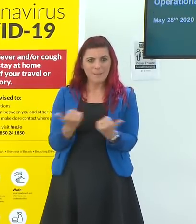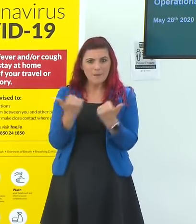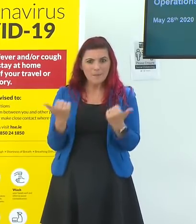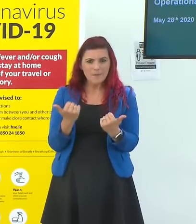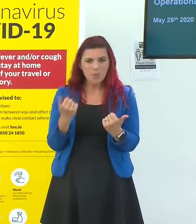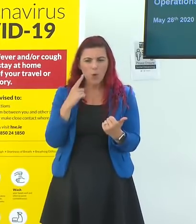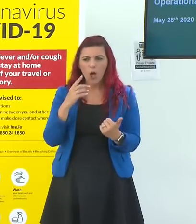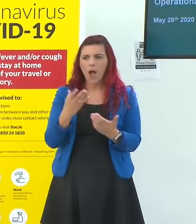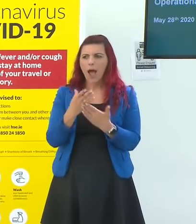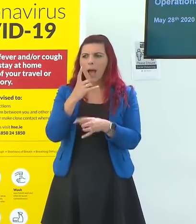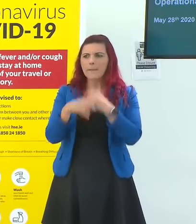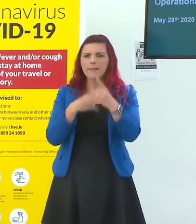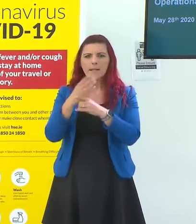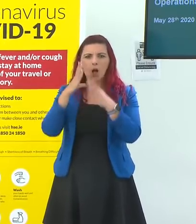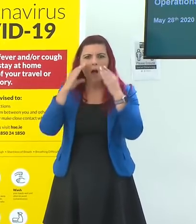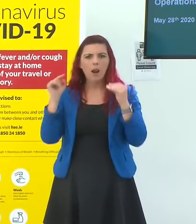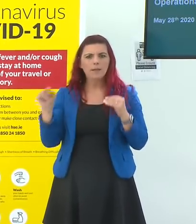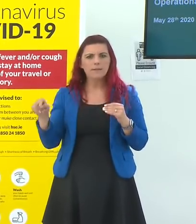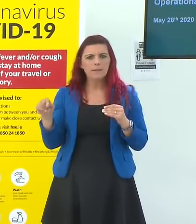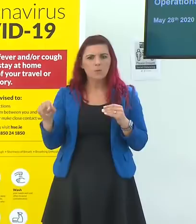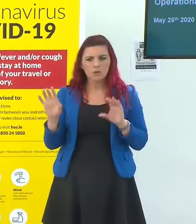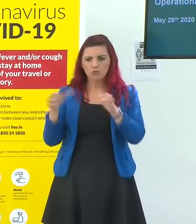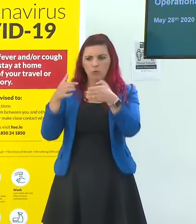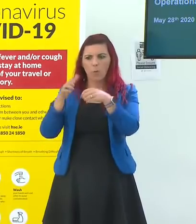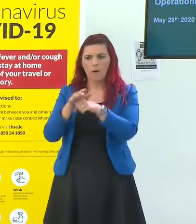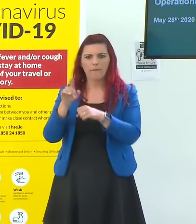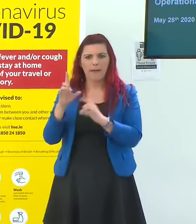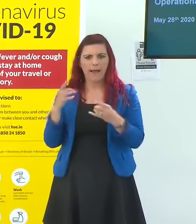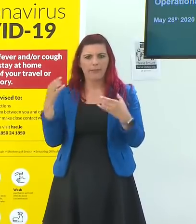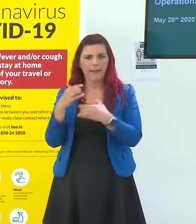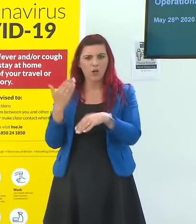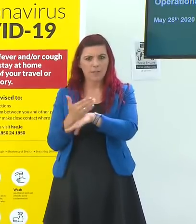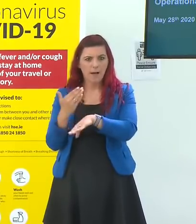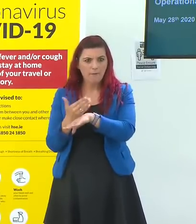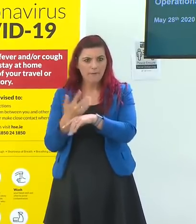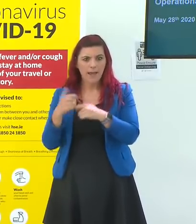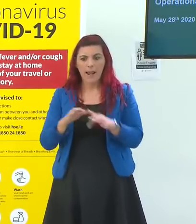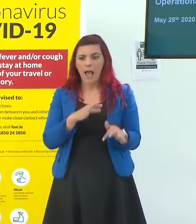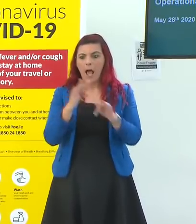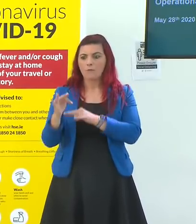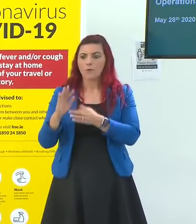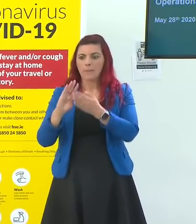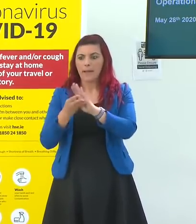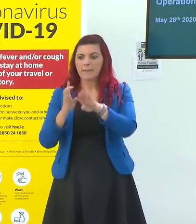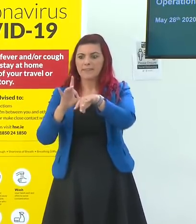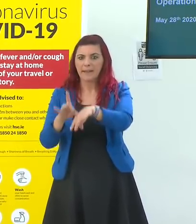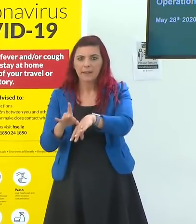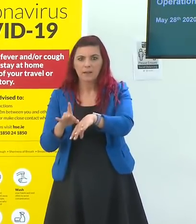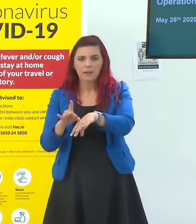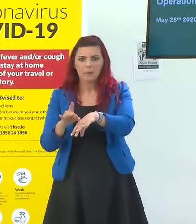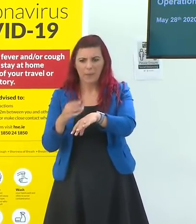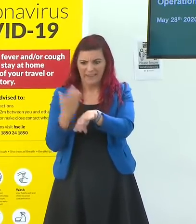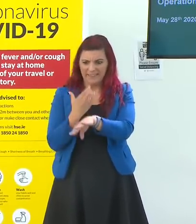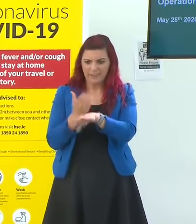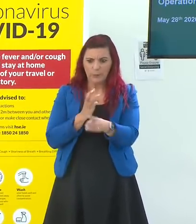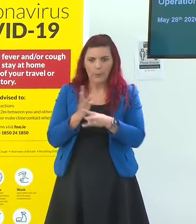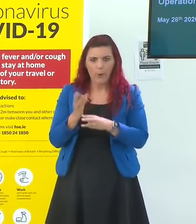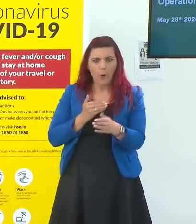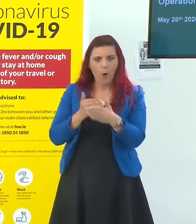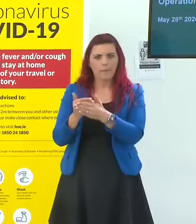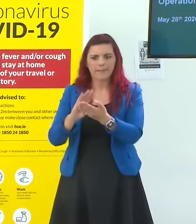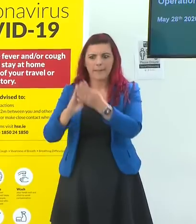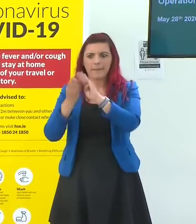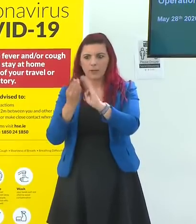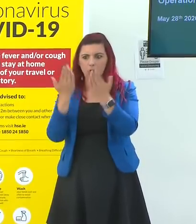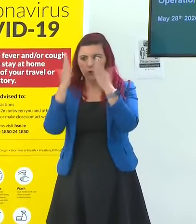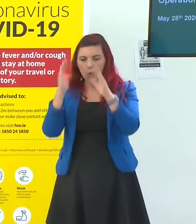healthcare workers who subsequently became ill continued to work in those early stages of symptoms. So some of those people who